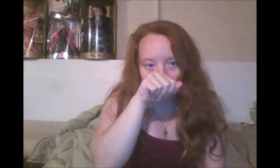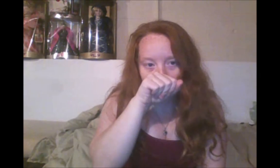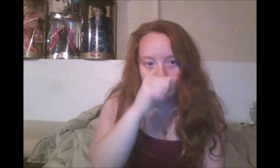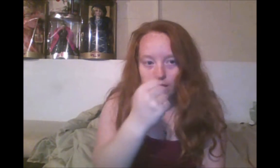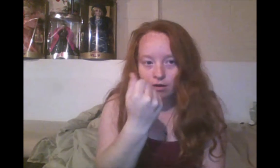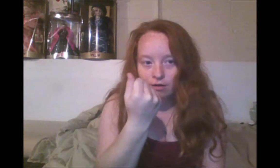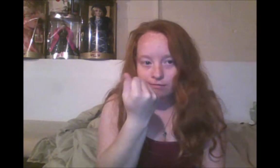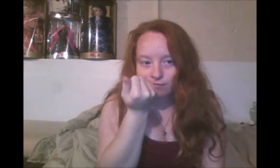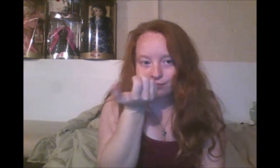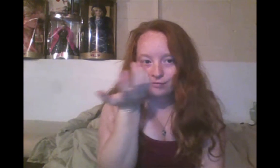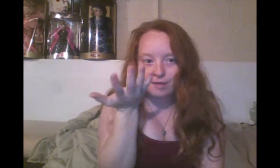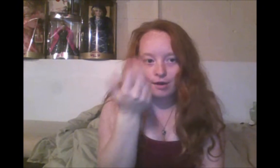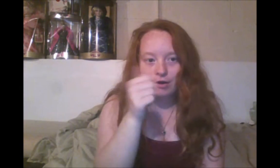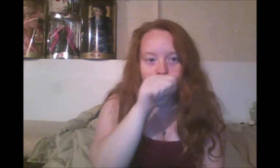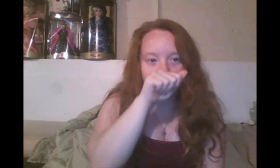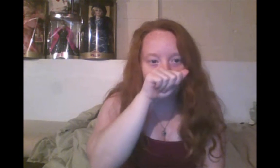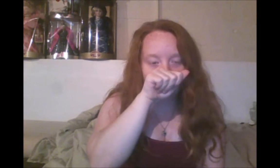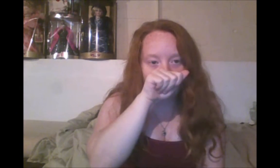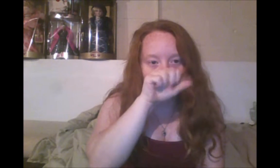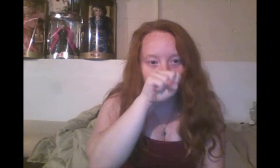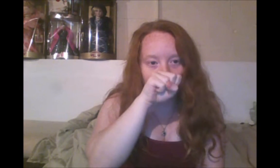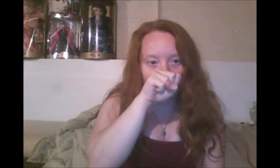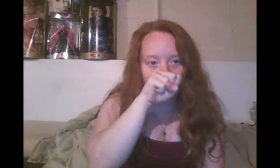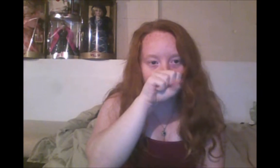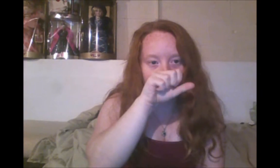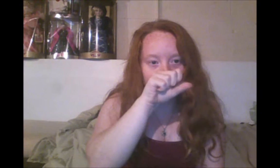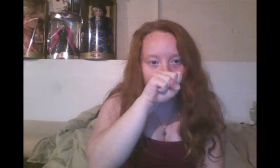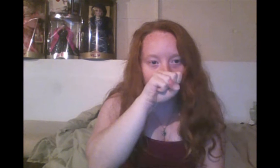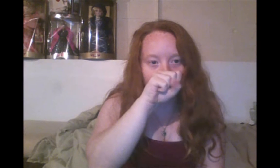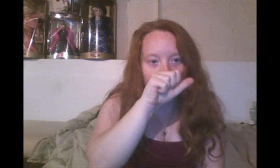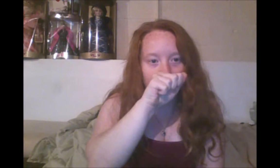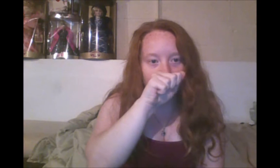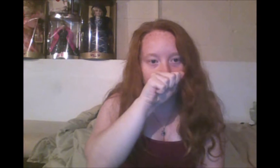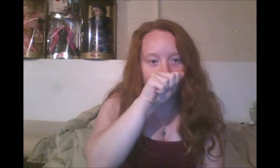put, I don't know, I guess you can put an S or an A. A. S.